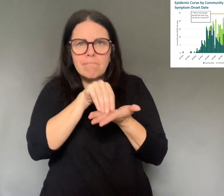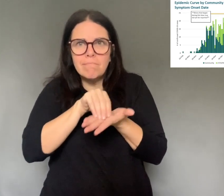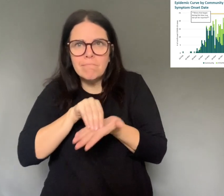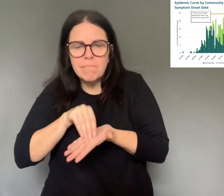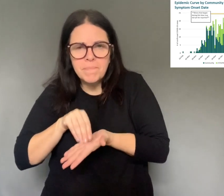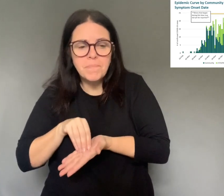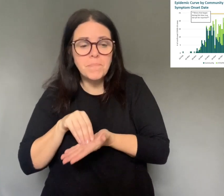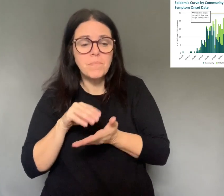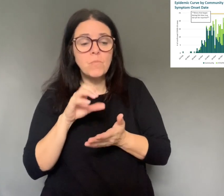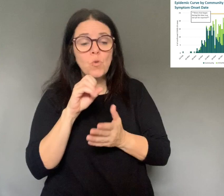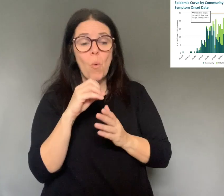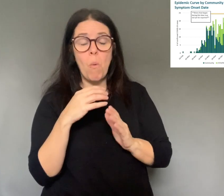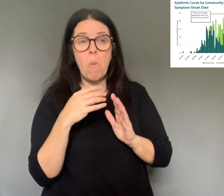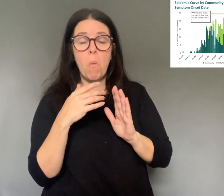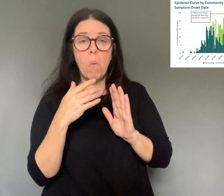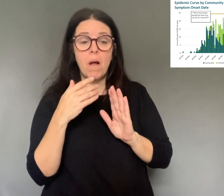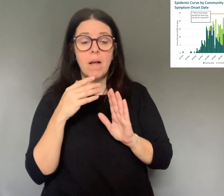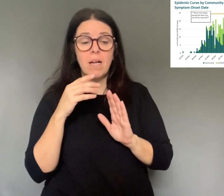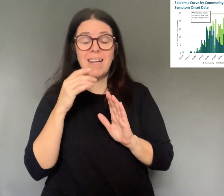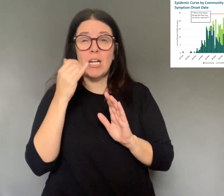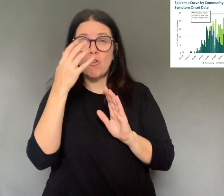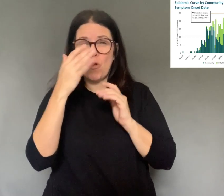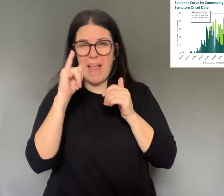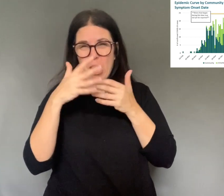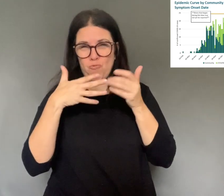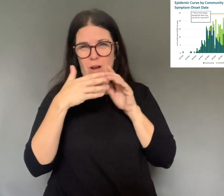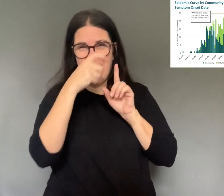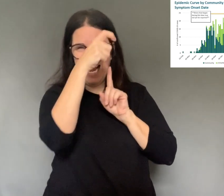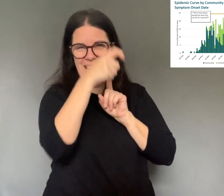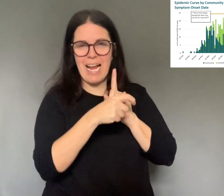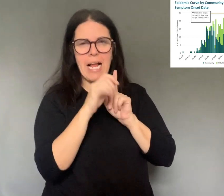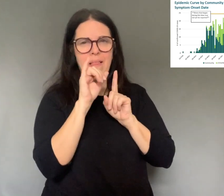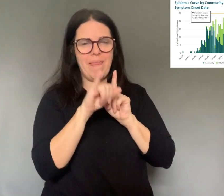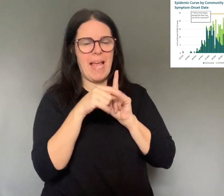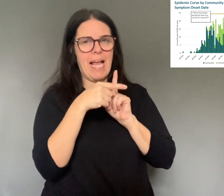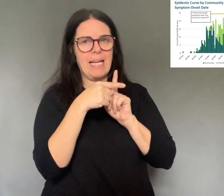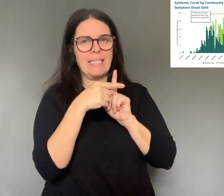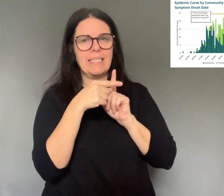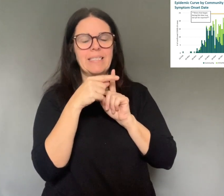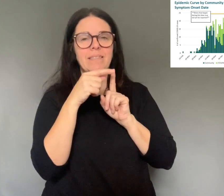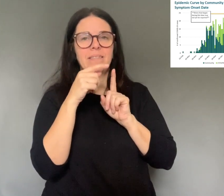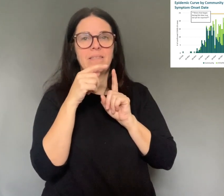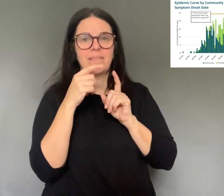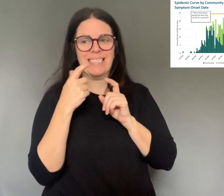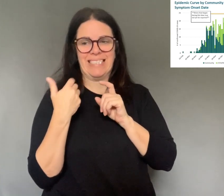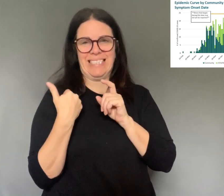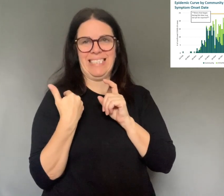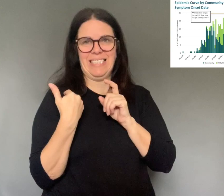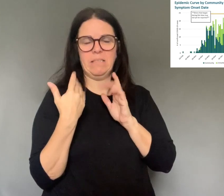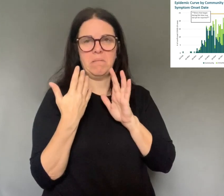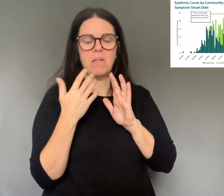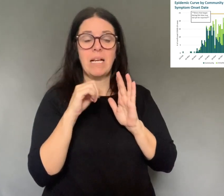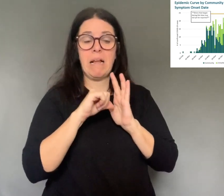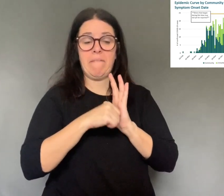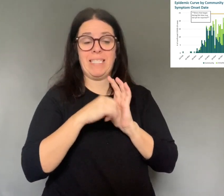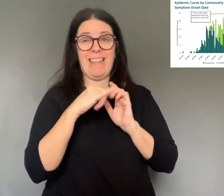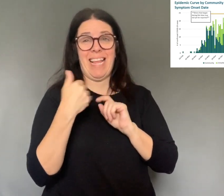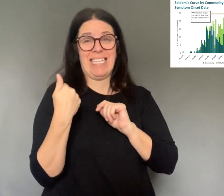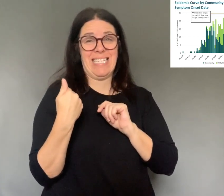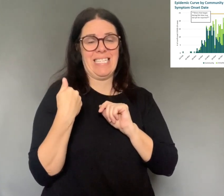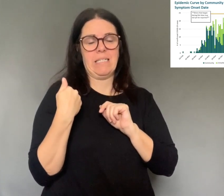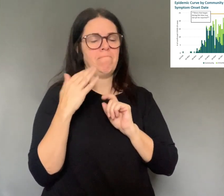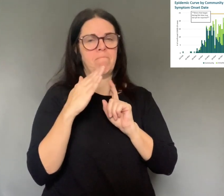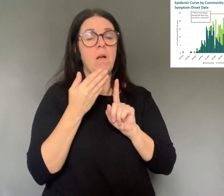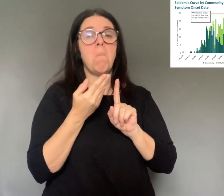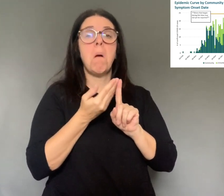received, and other than that, the rest of the graph, it seems the data is already, we have received the data